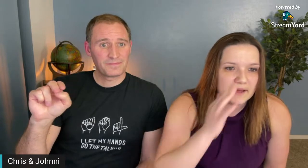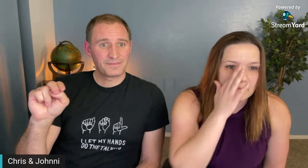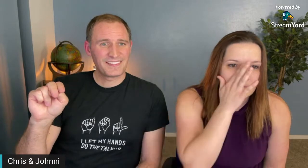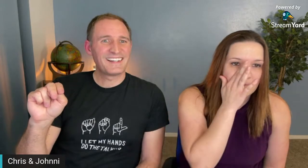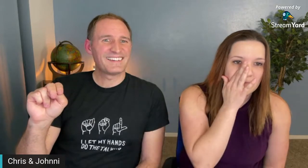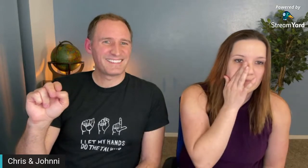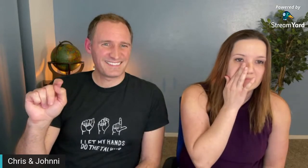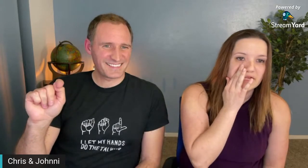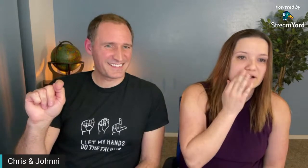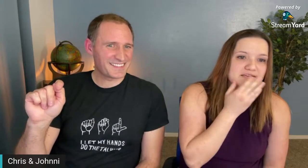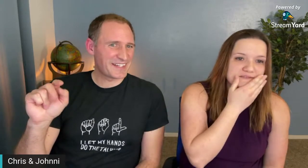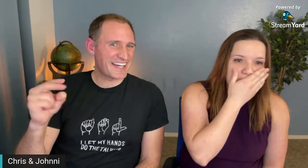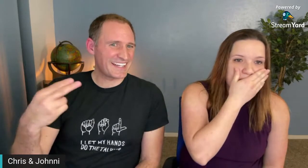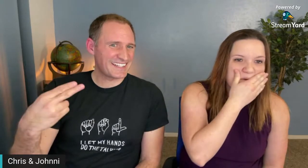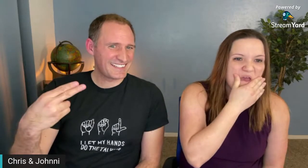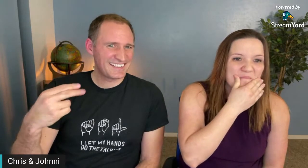Bam. There it is. Somebody got it? Yep.